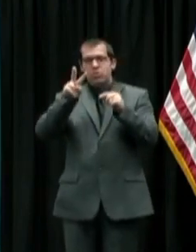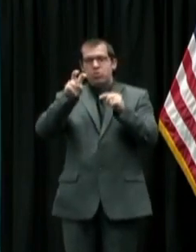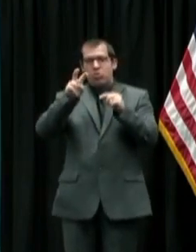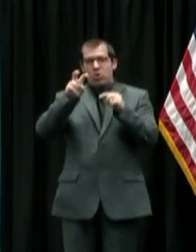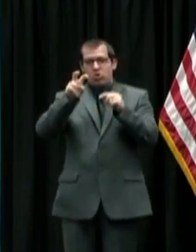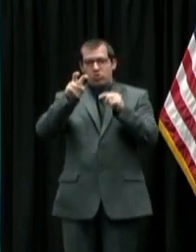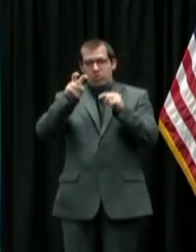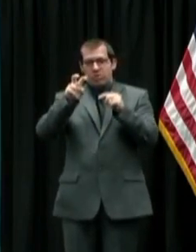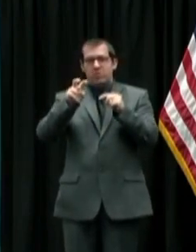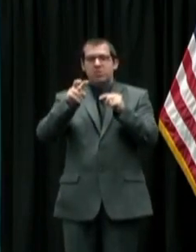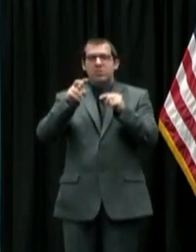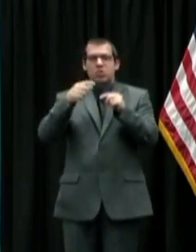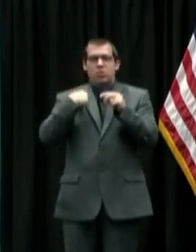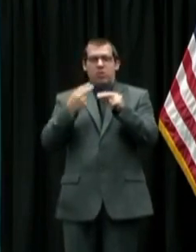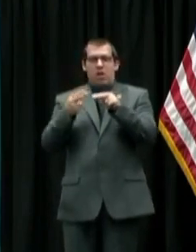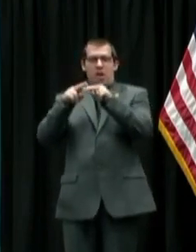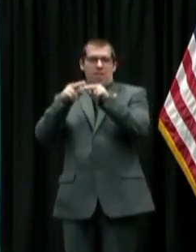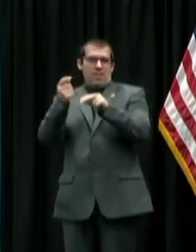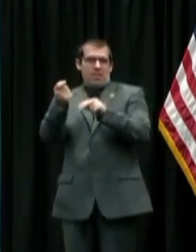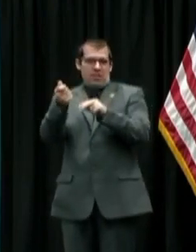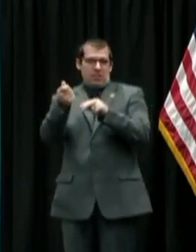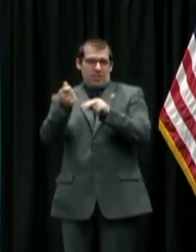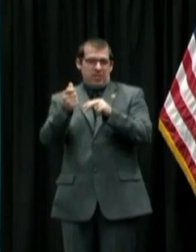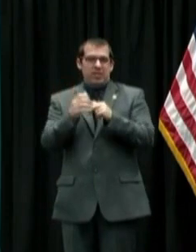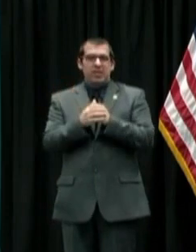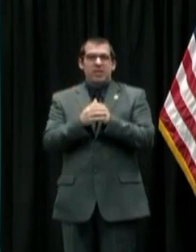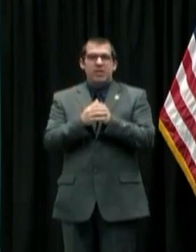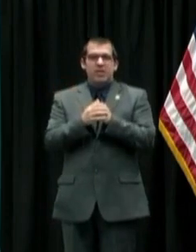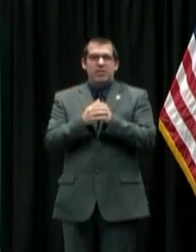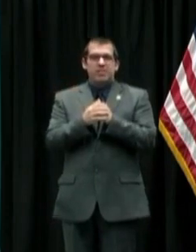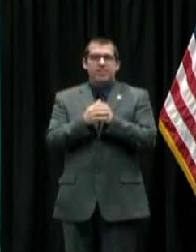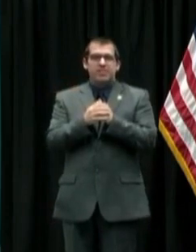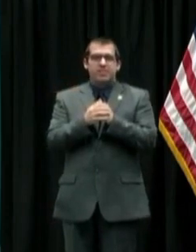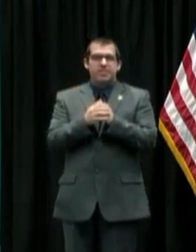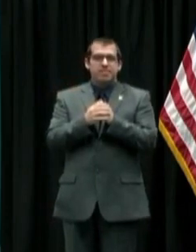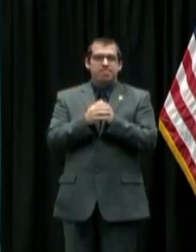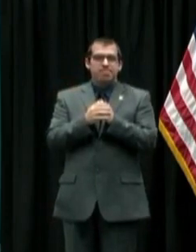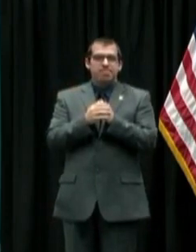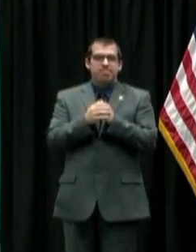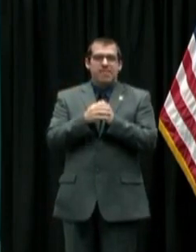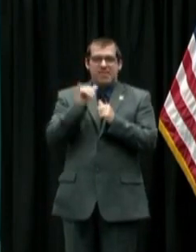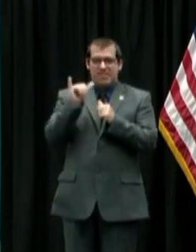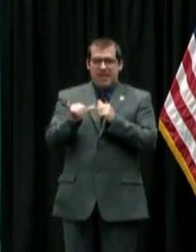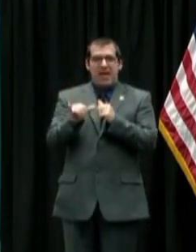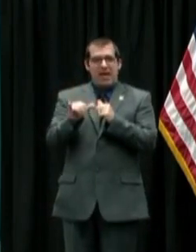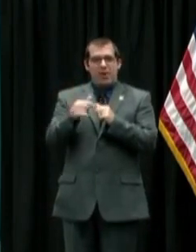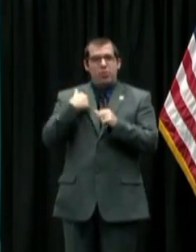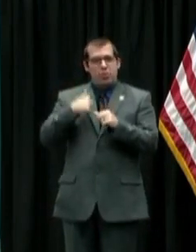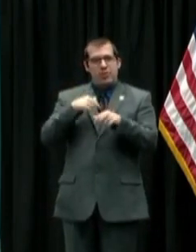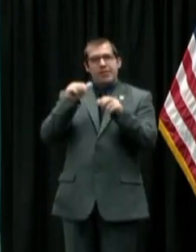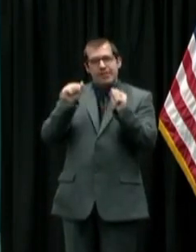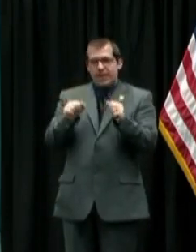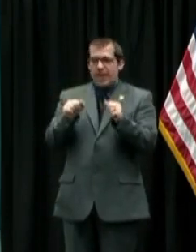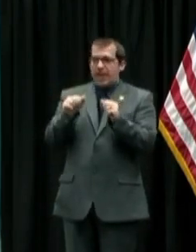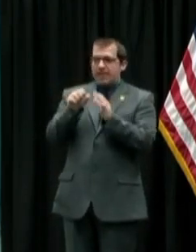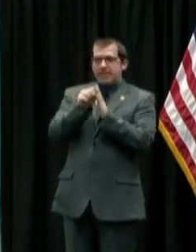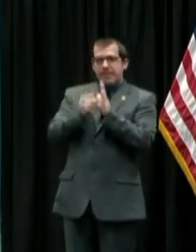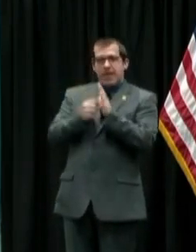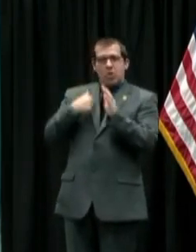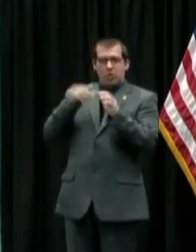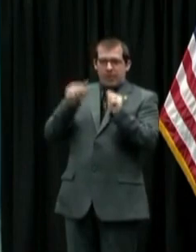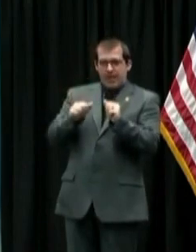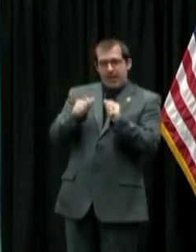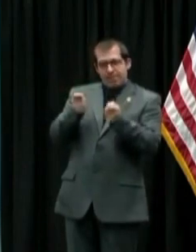200. We're up just a little bit, and that's manageable for us as a state. We have